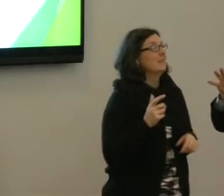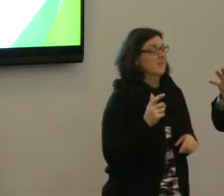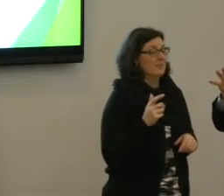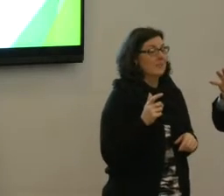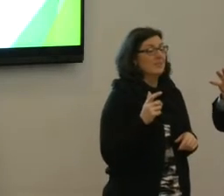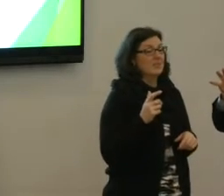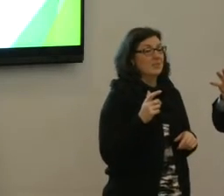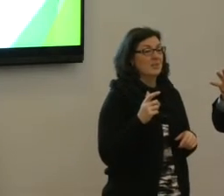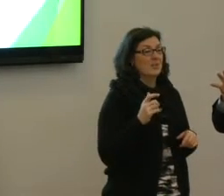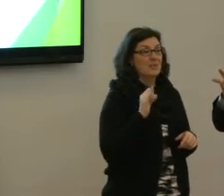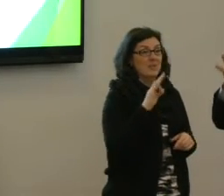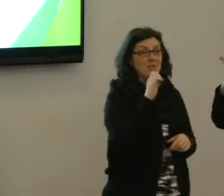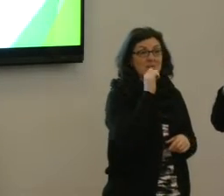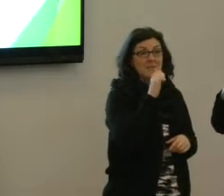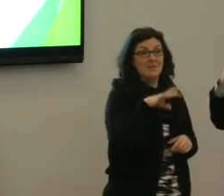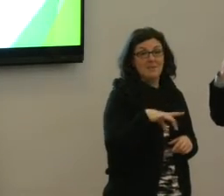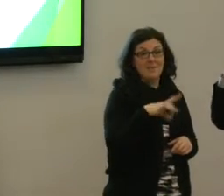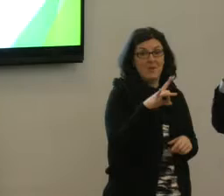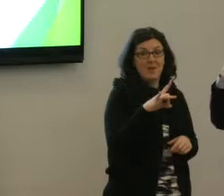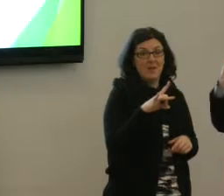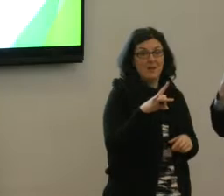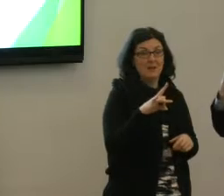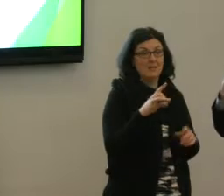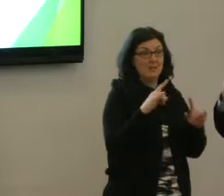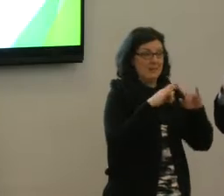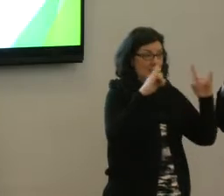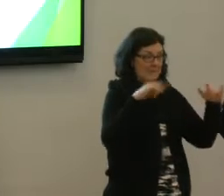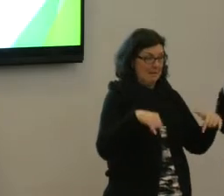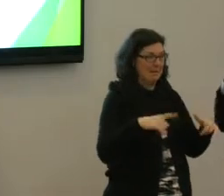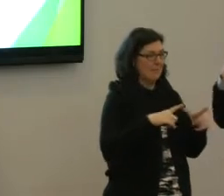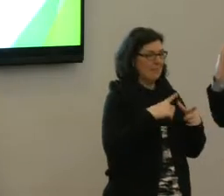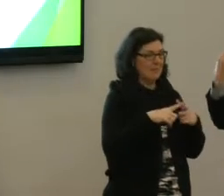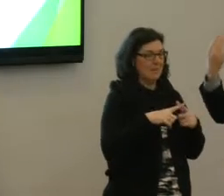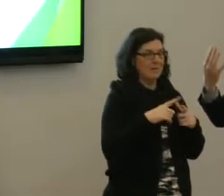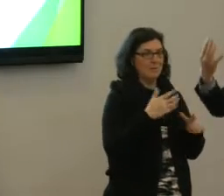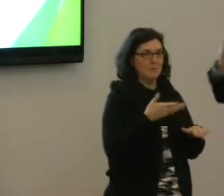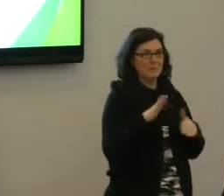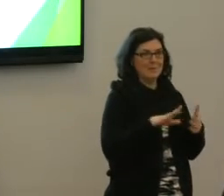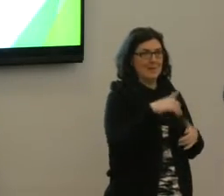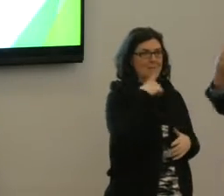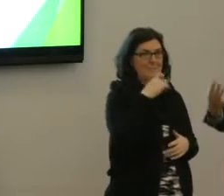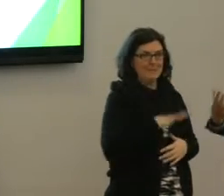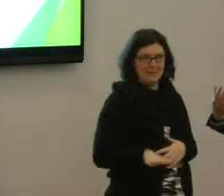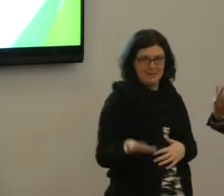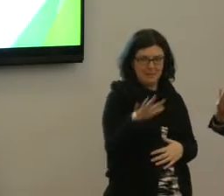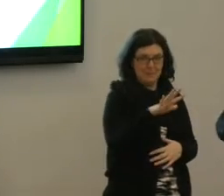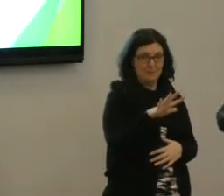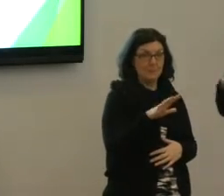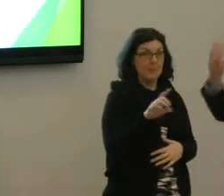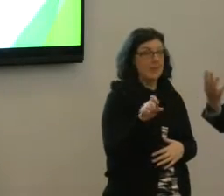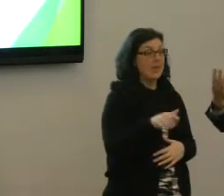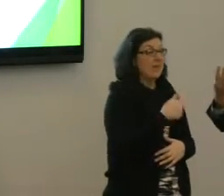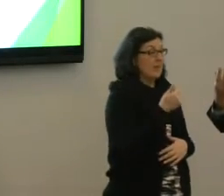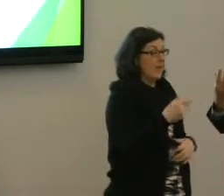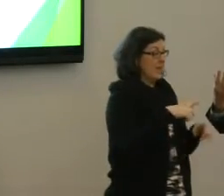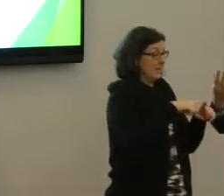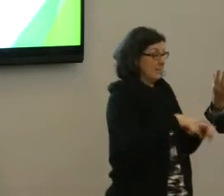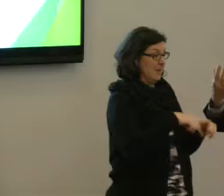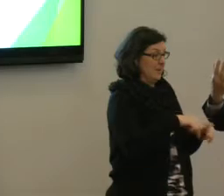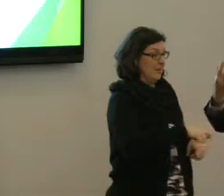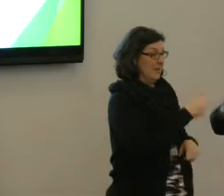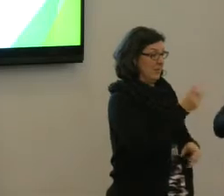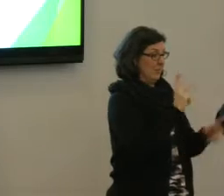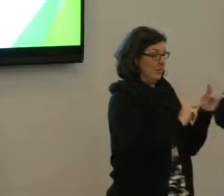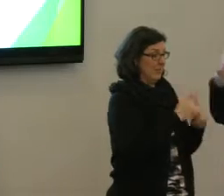it was a life and death thing. But they also, the people who were the host, relied upon these people coming from other places to tell them what was going